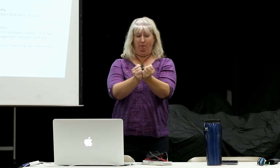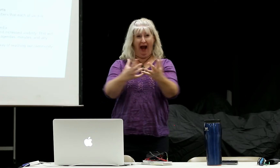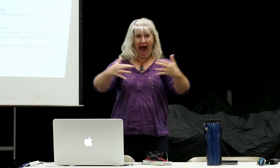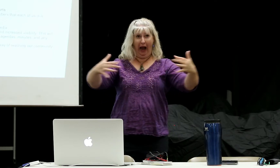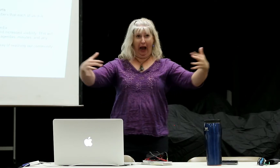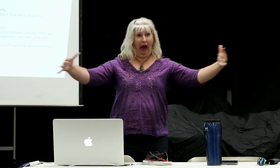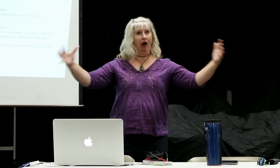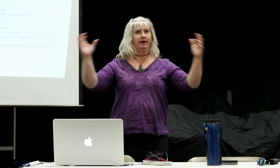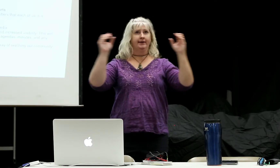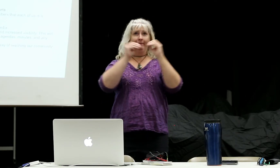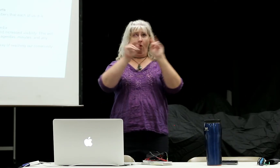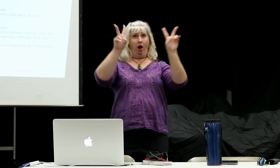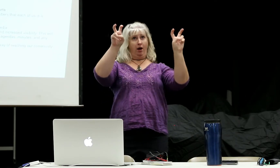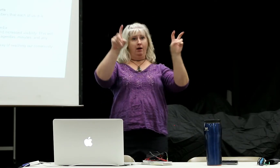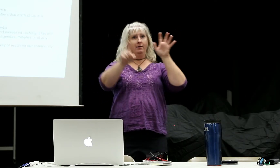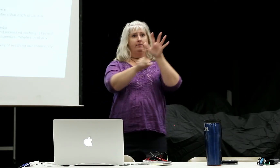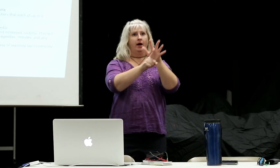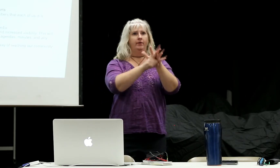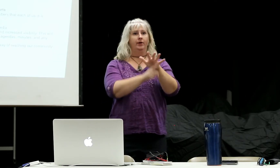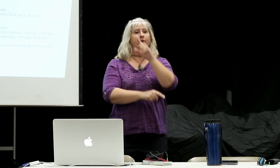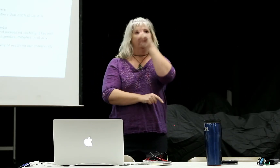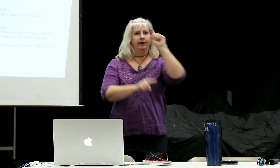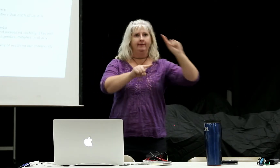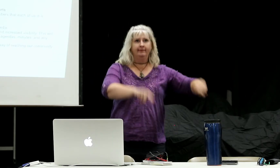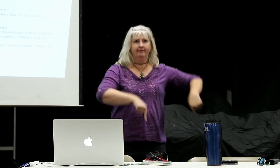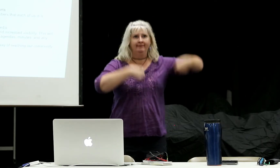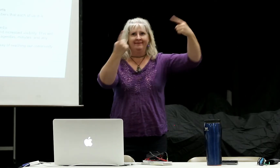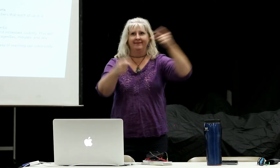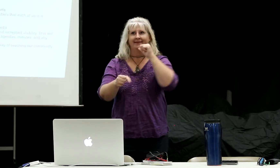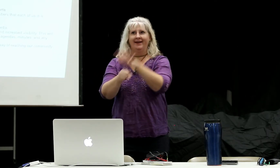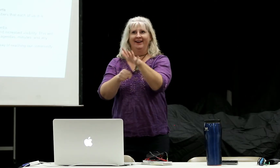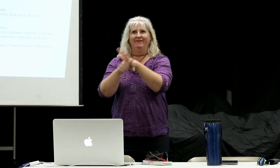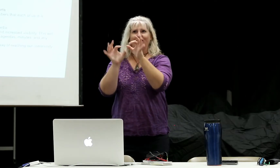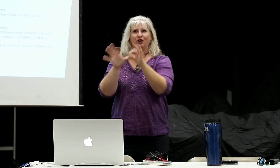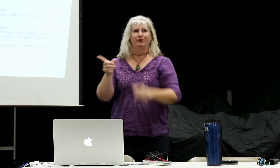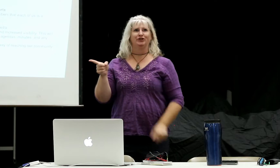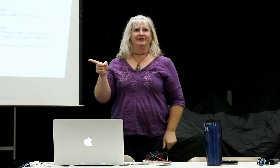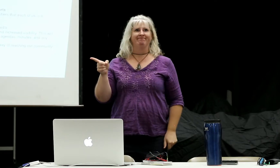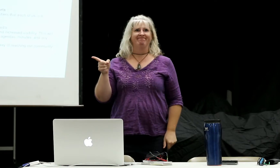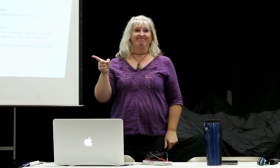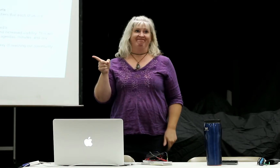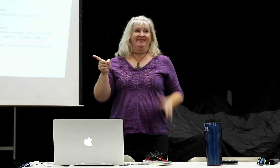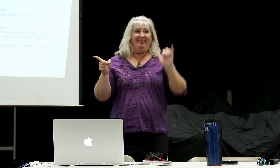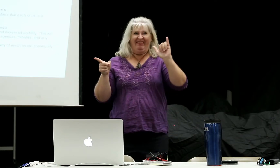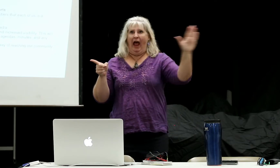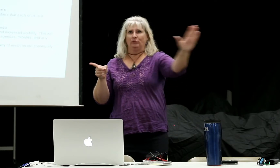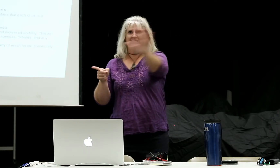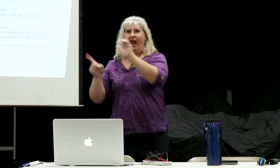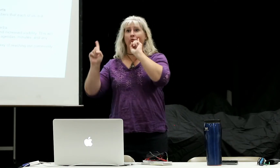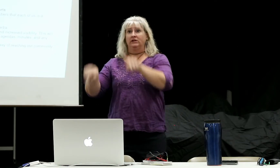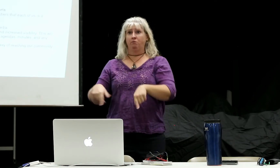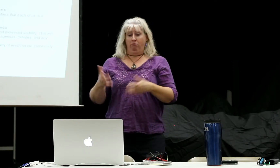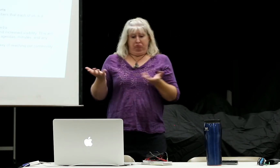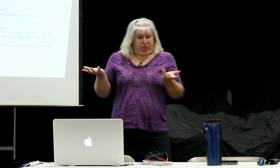that VRI has expanded and is being more popular because there hasn't been enough interpreters. And that was